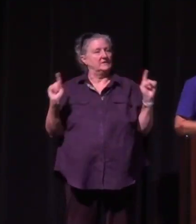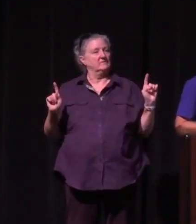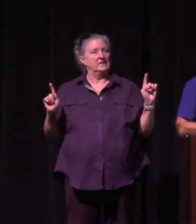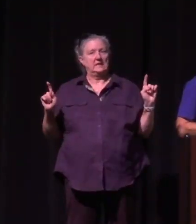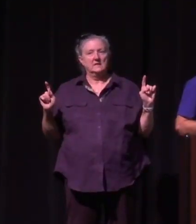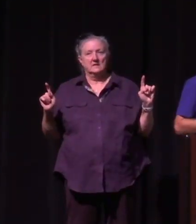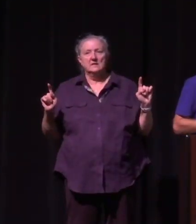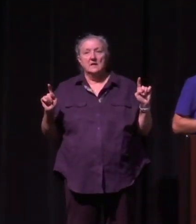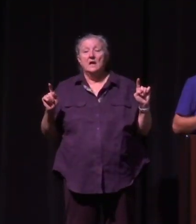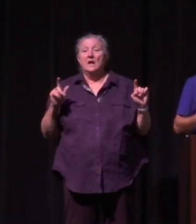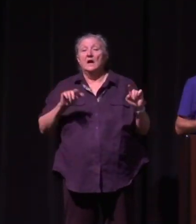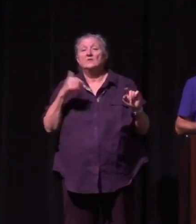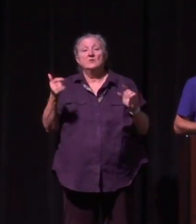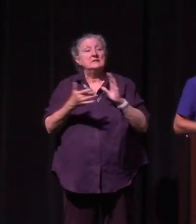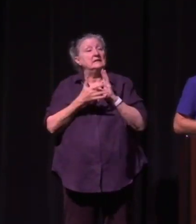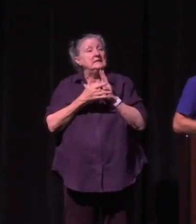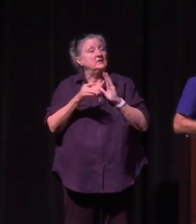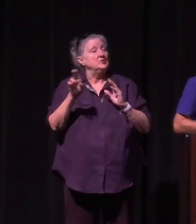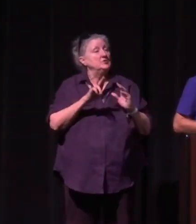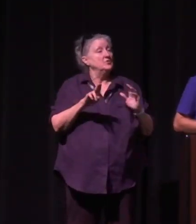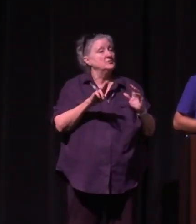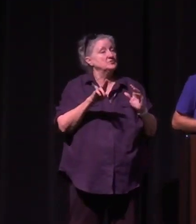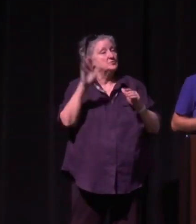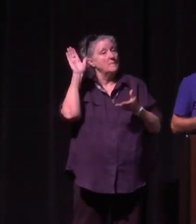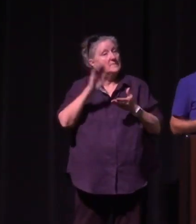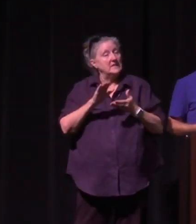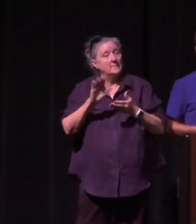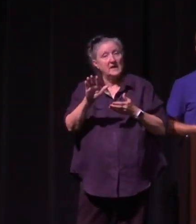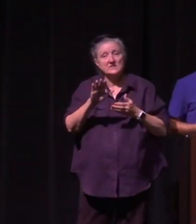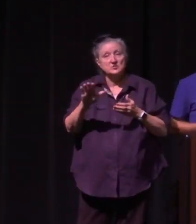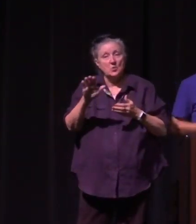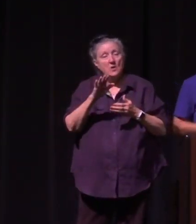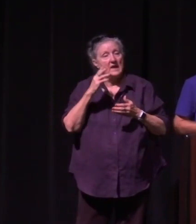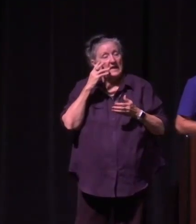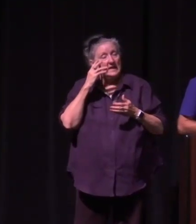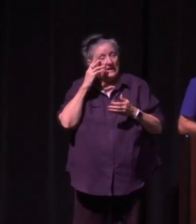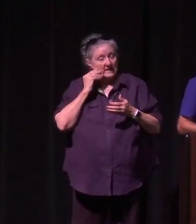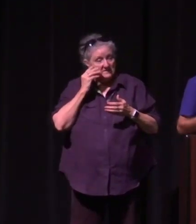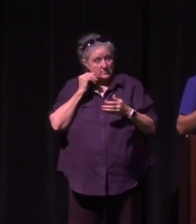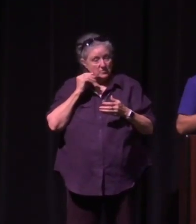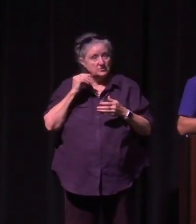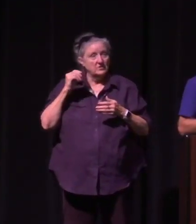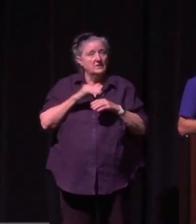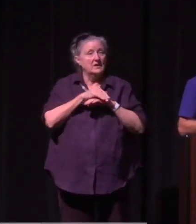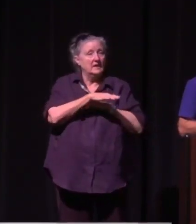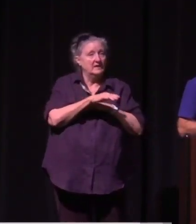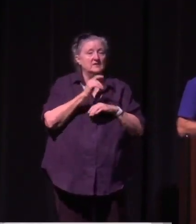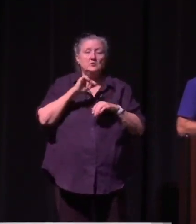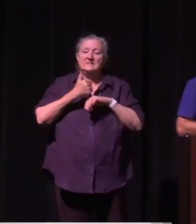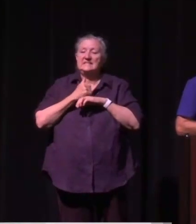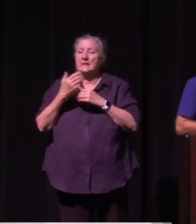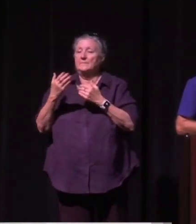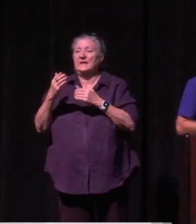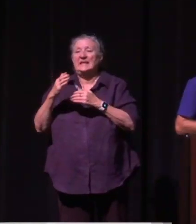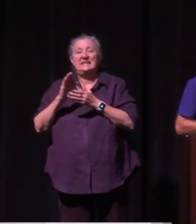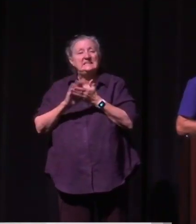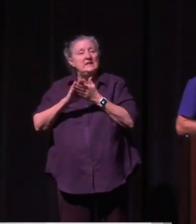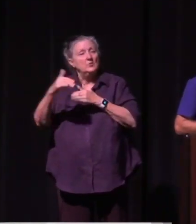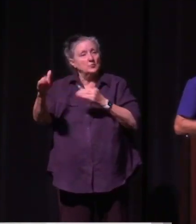effectively. Another technique you can use to minimize your exposure is you can set up a clean room in your